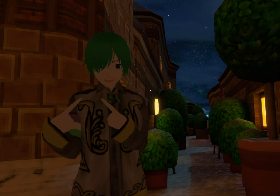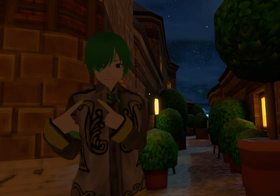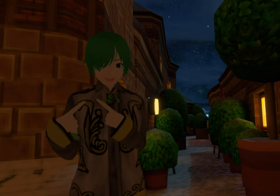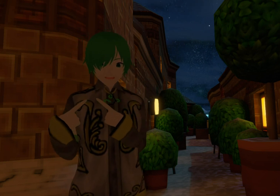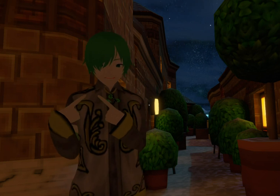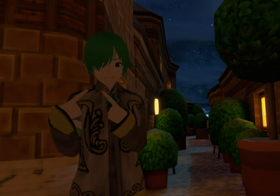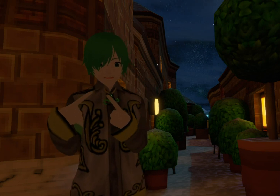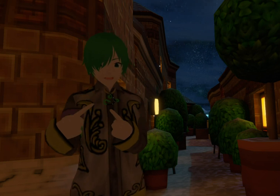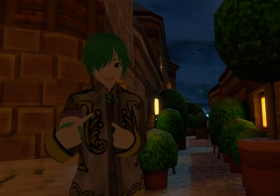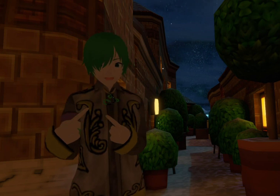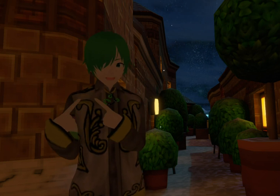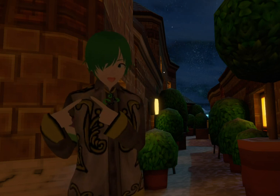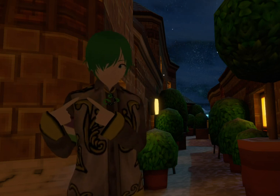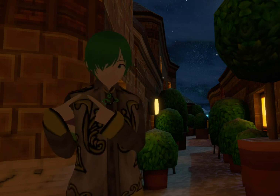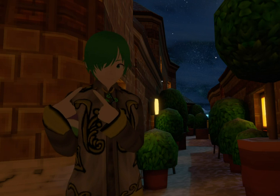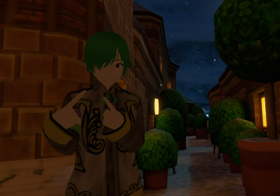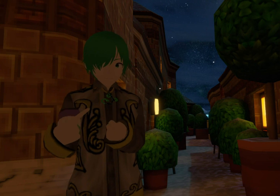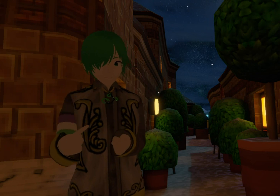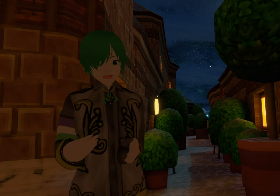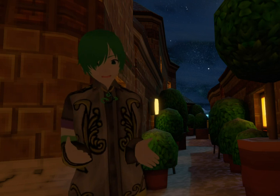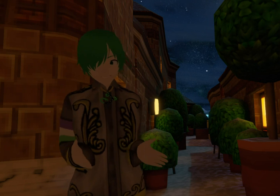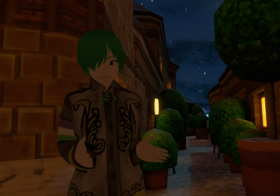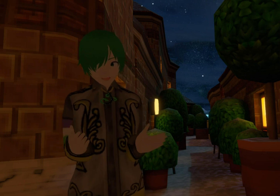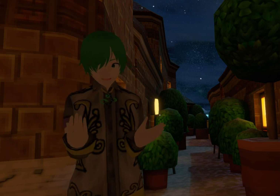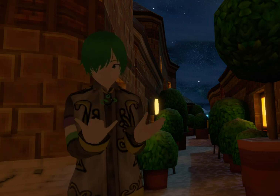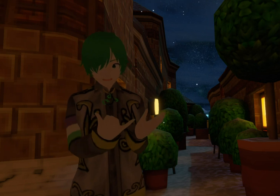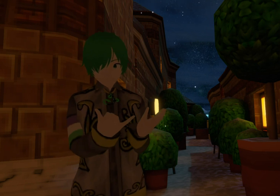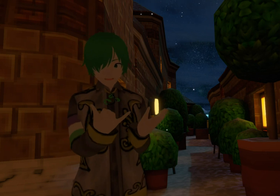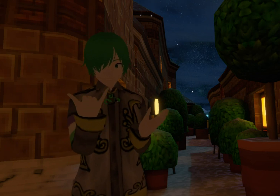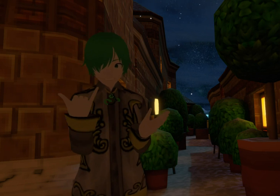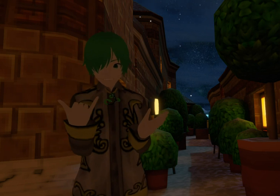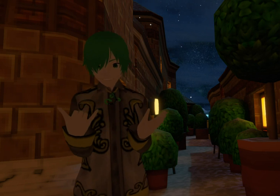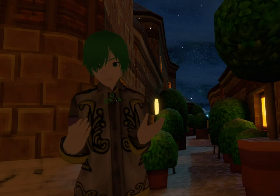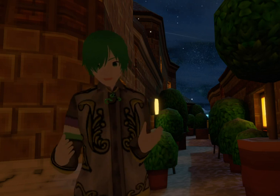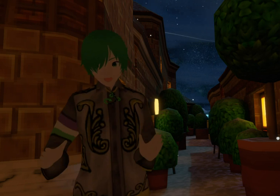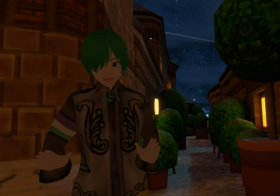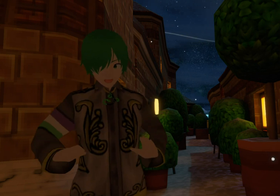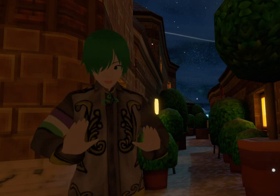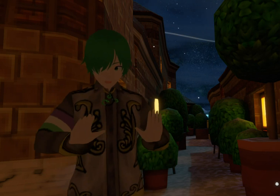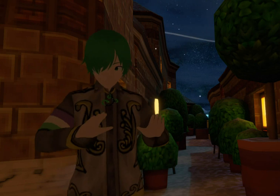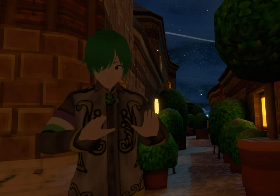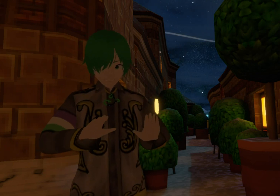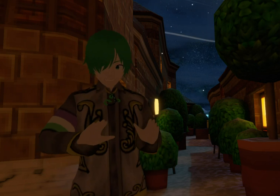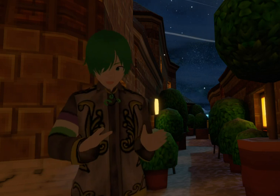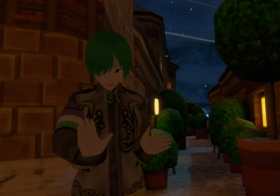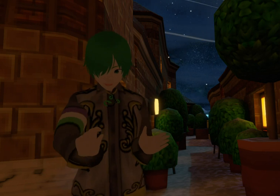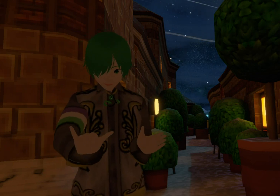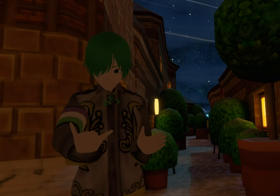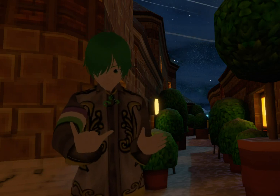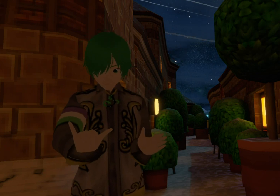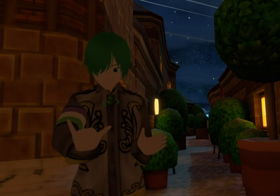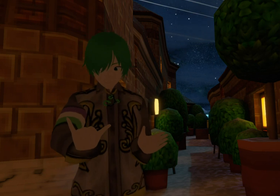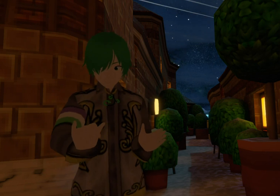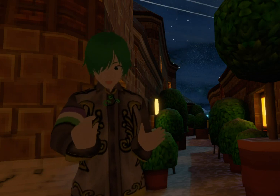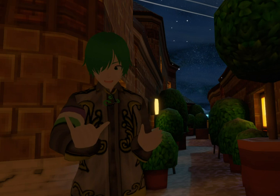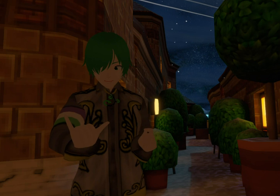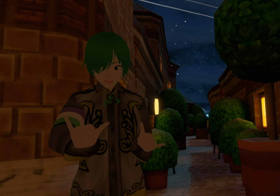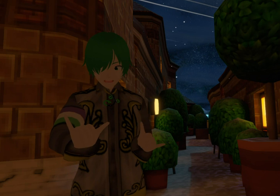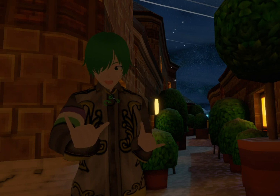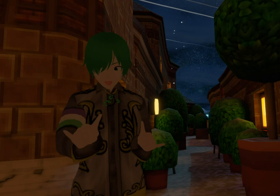when like studying on my own. These kind of like it's the these smaller. Wait, how do I have Y